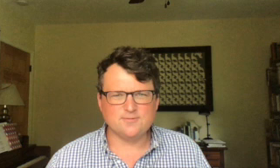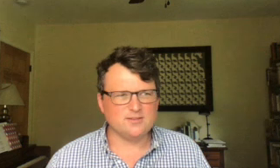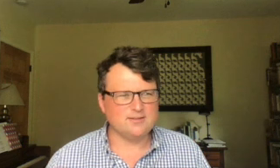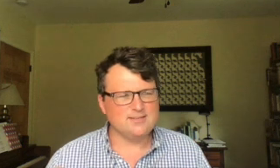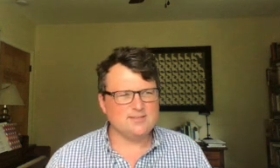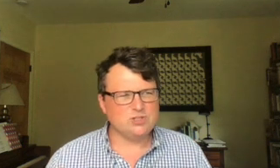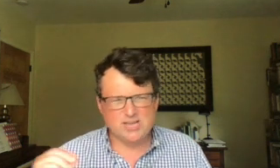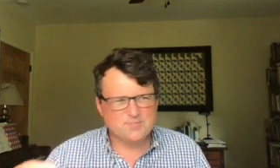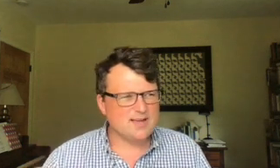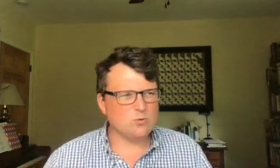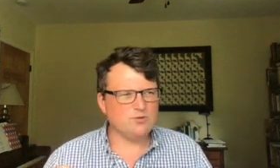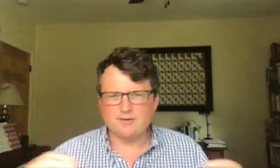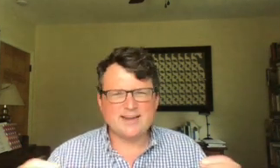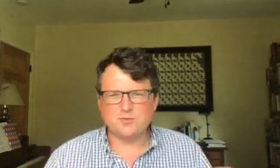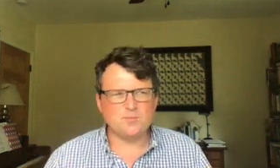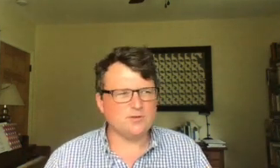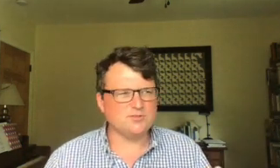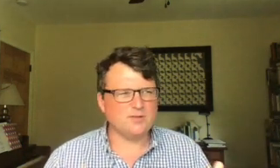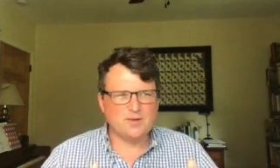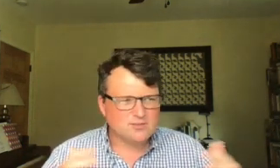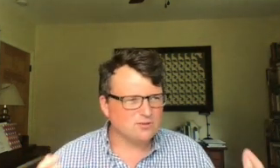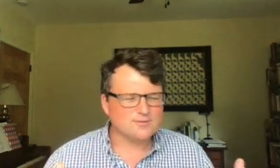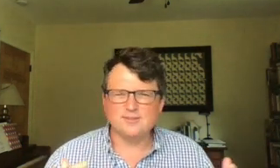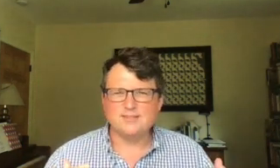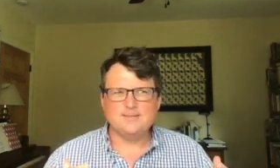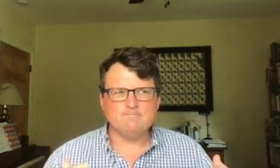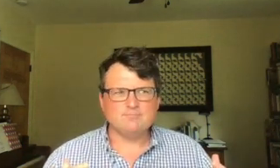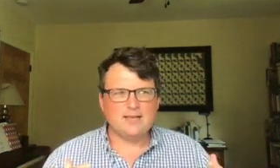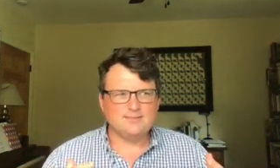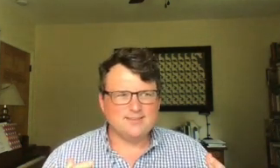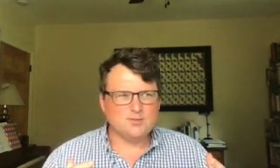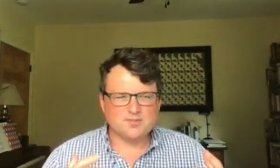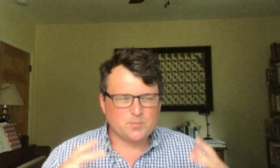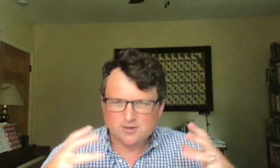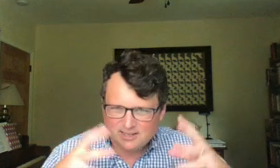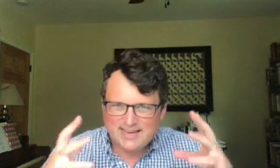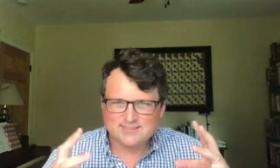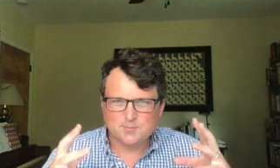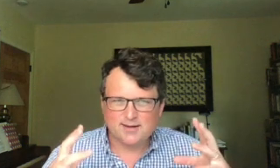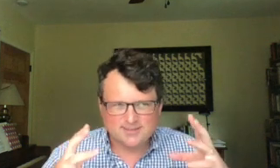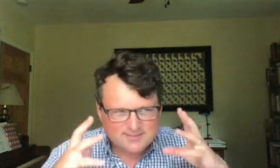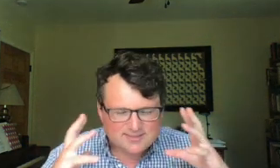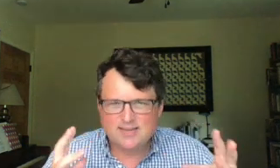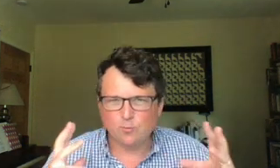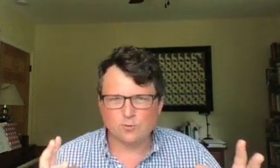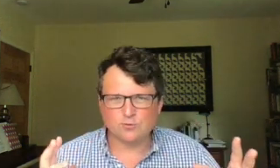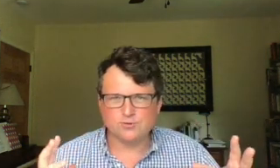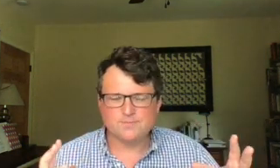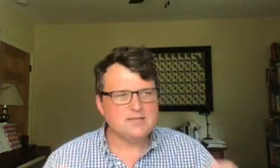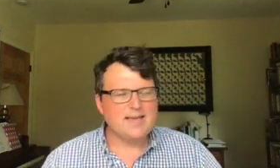that shapes that world, interacts with it, but also like we have to learn. It's almost like a pair of glasses about how to see the world. And in